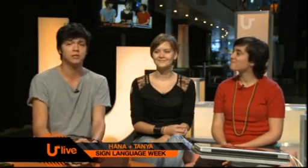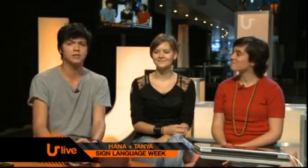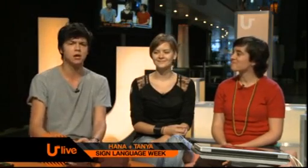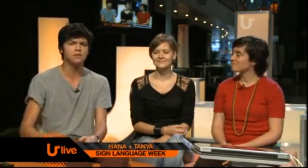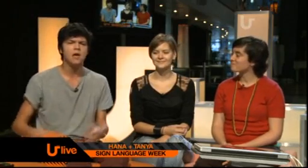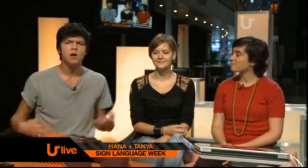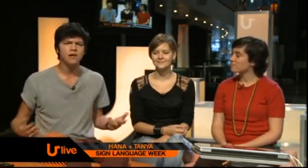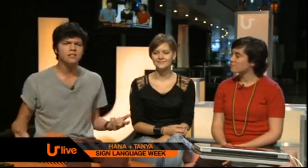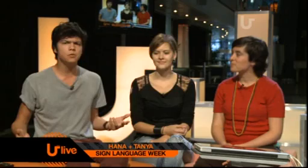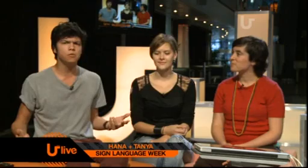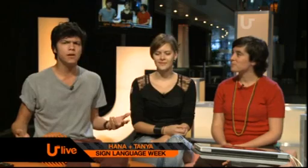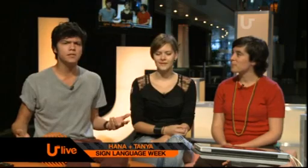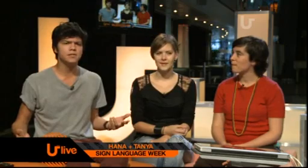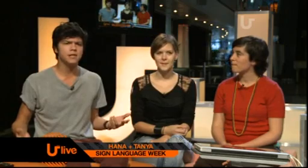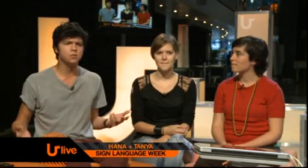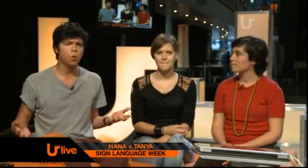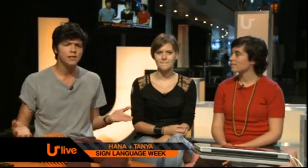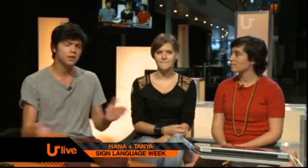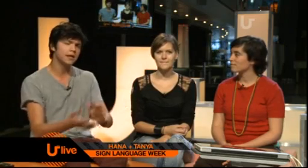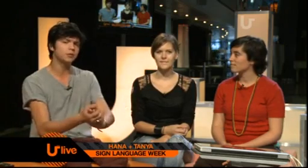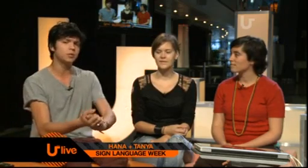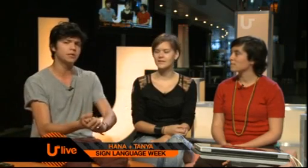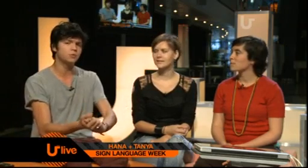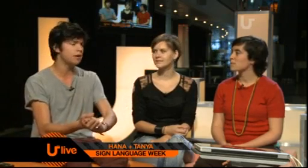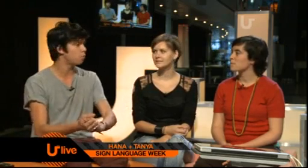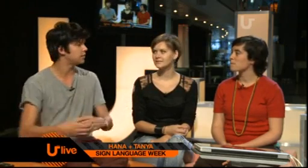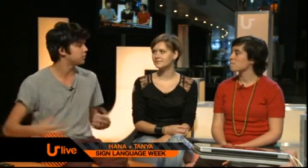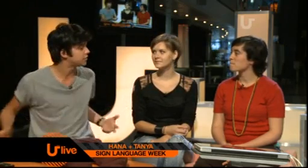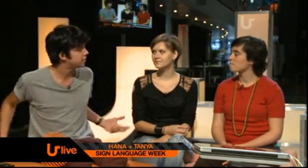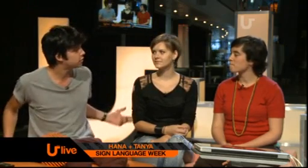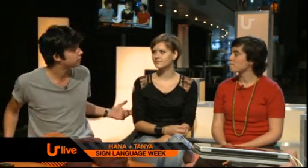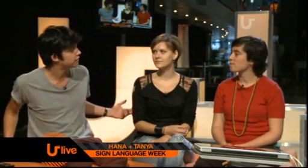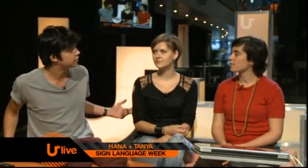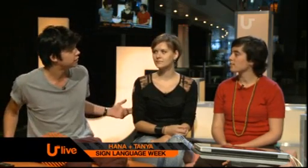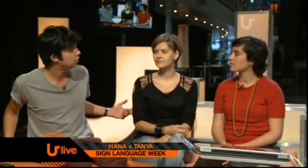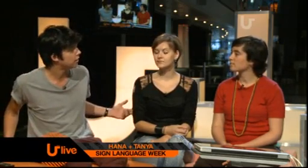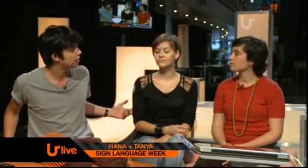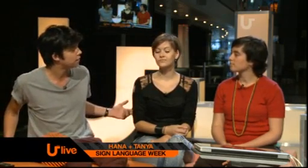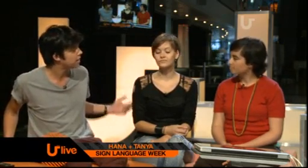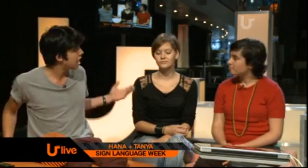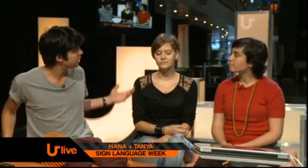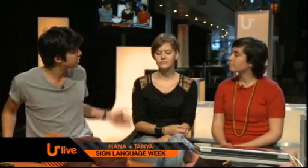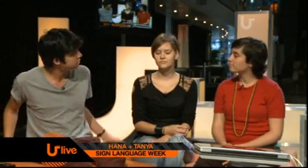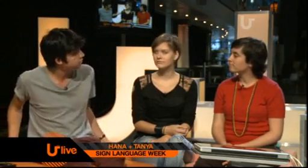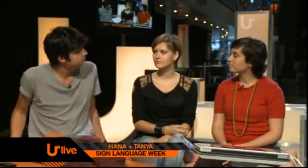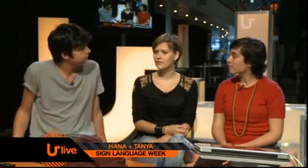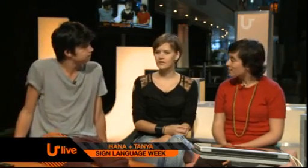us to kind of raise a little bit of awareness and tell us why Sign Language Week is around and why it's good to get the conversation going out there. How you guys doing?